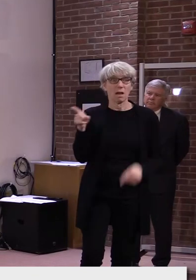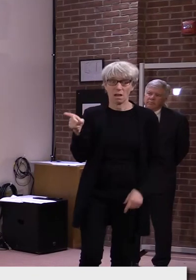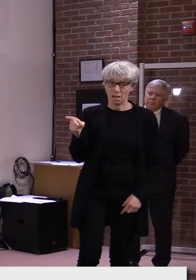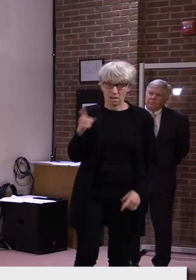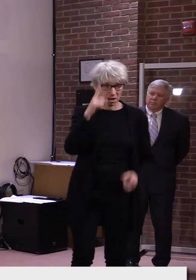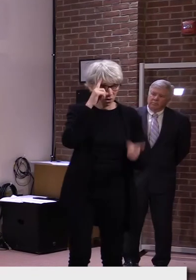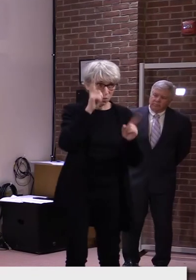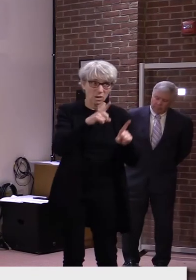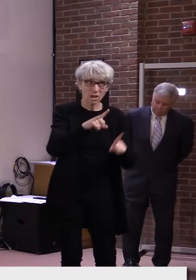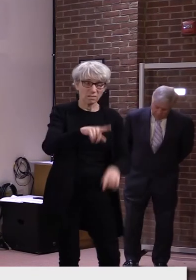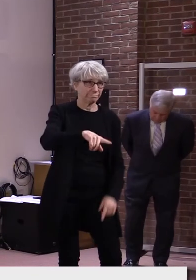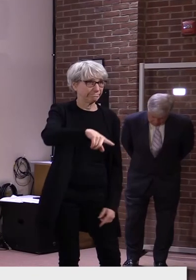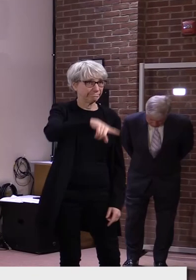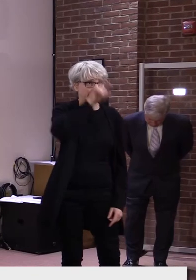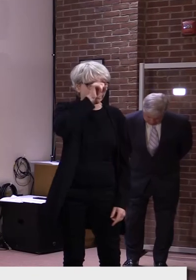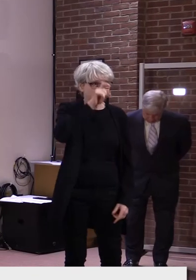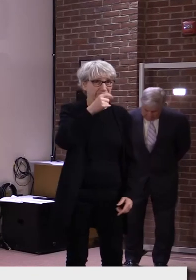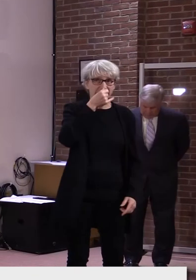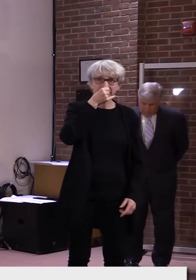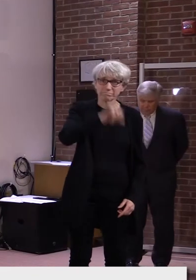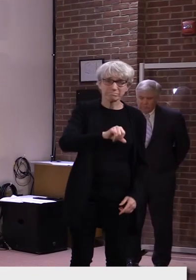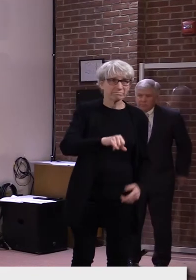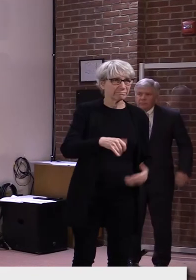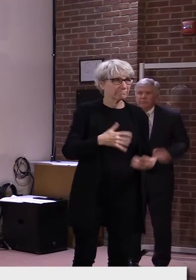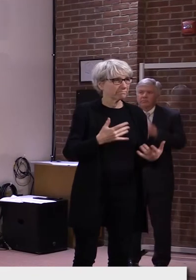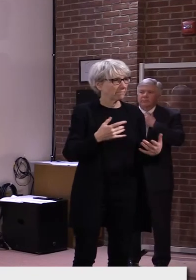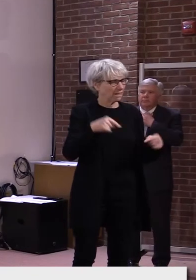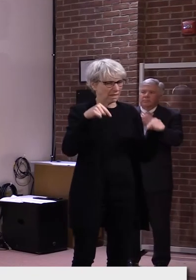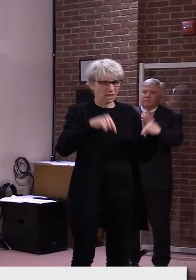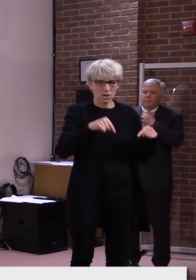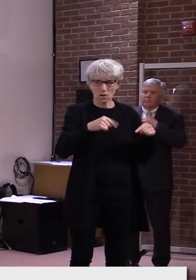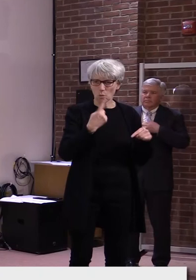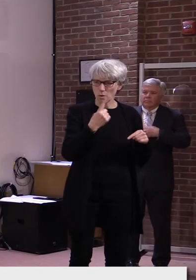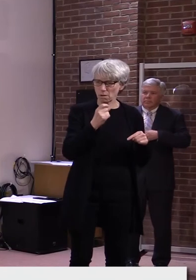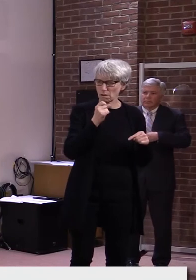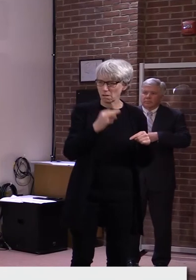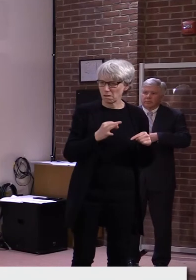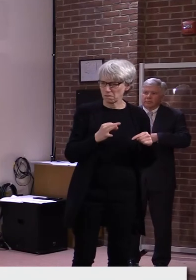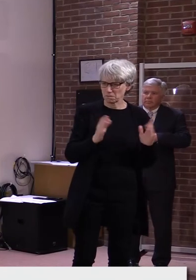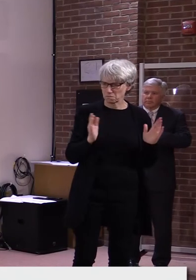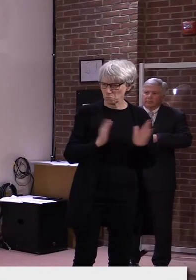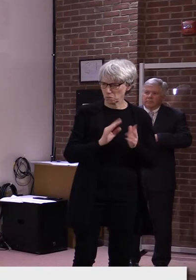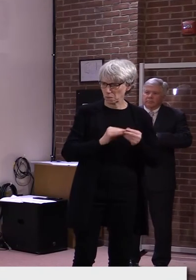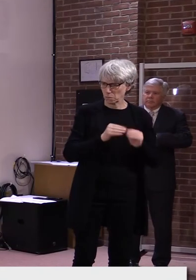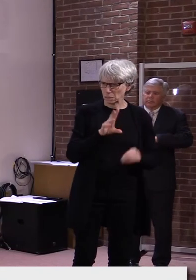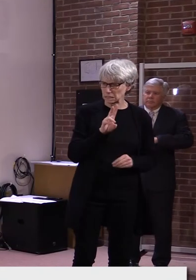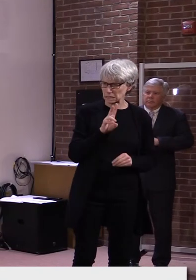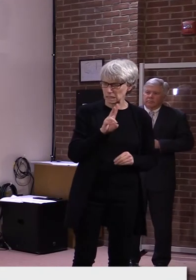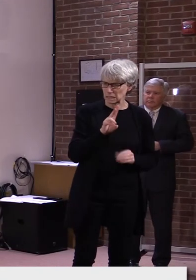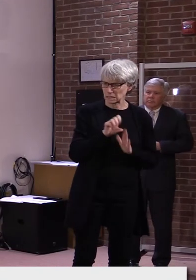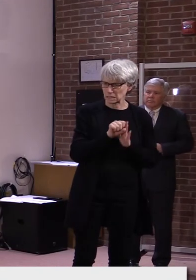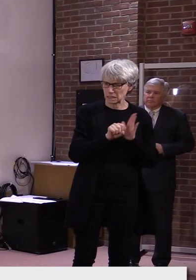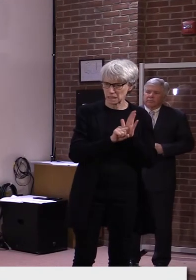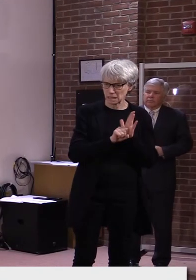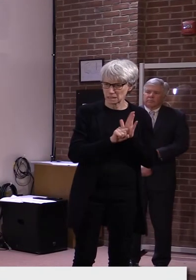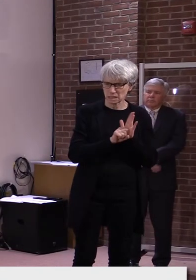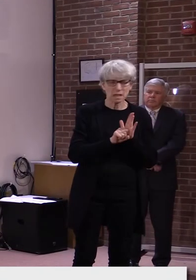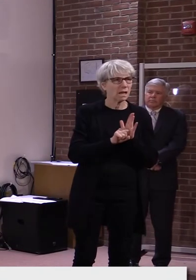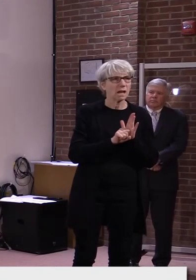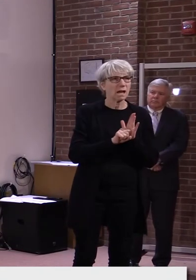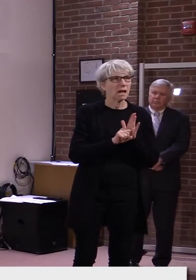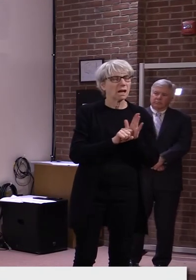sense. When we're one of only, I think it's six states that don't give an exemption from